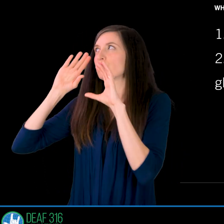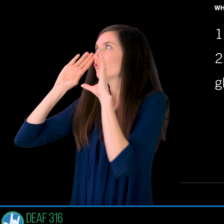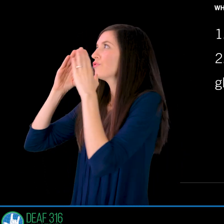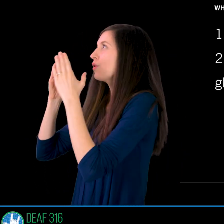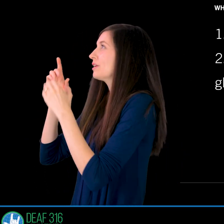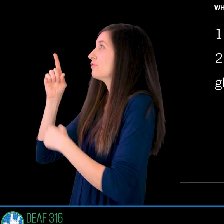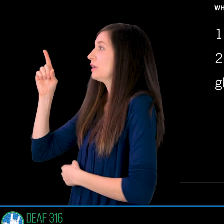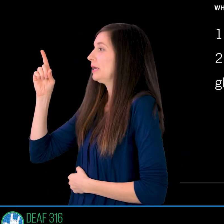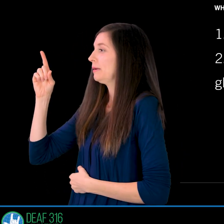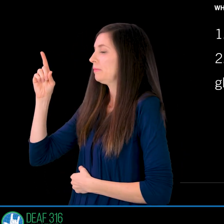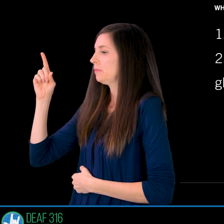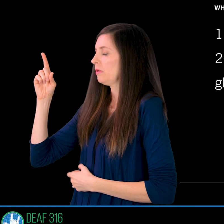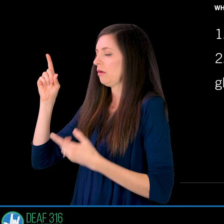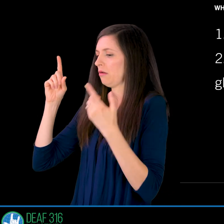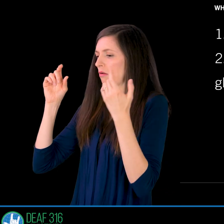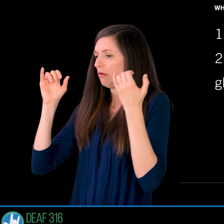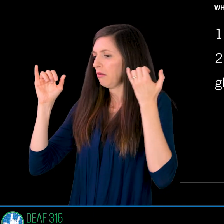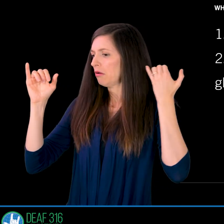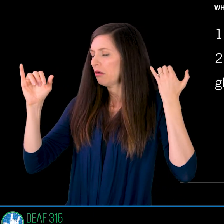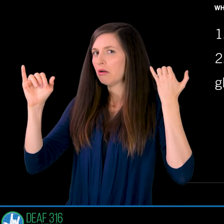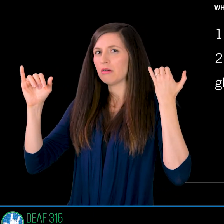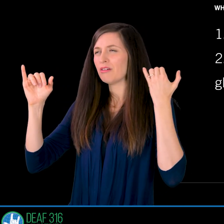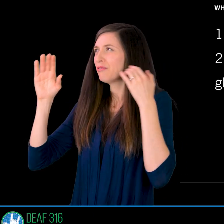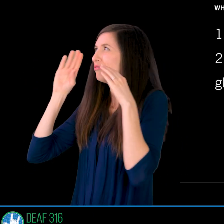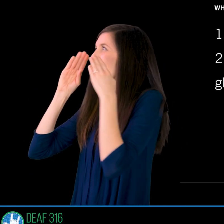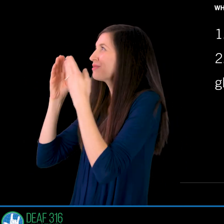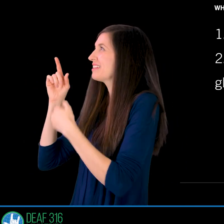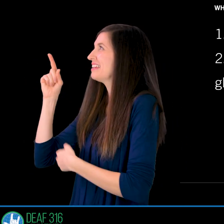for God's glory